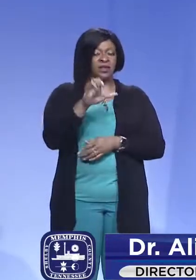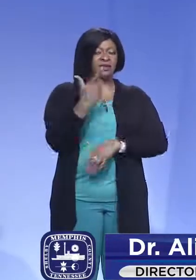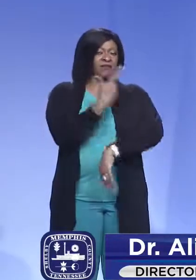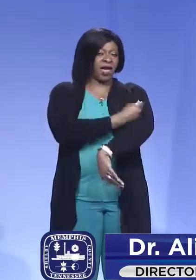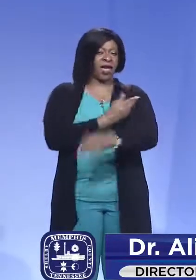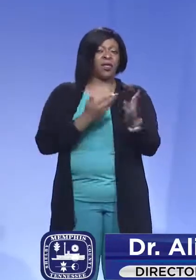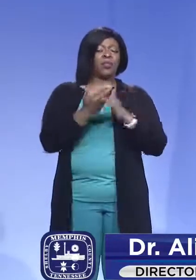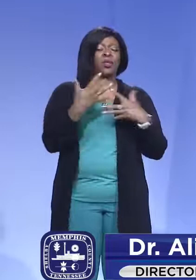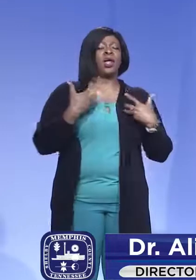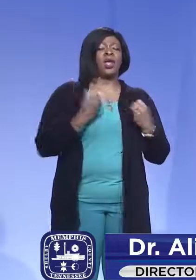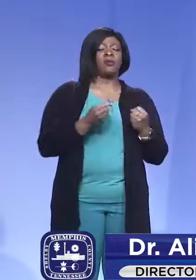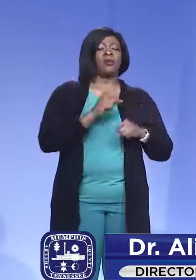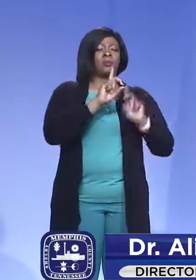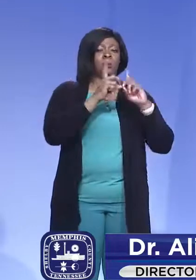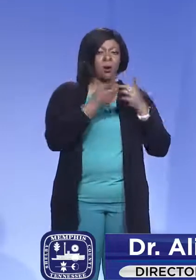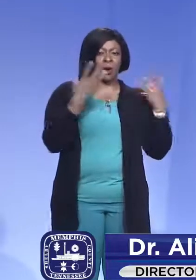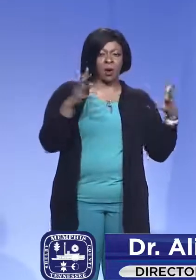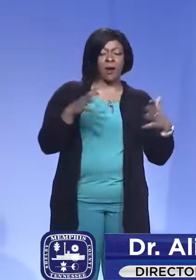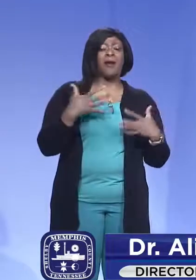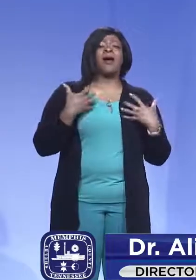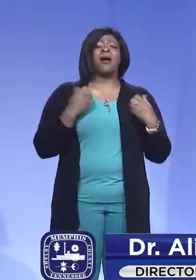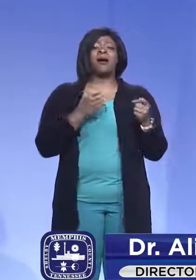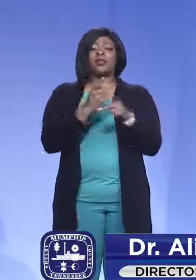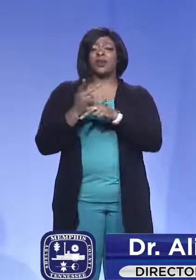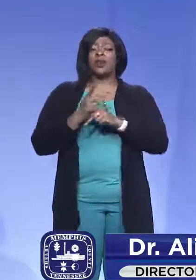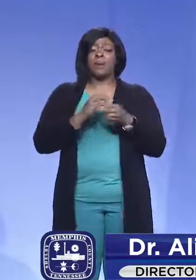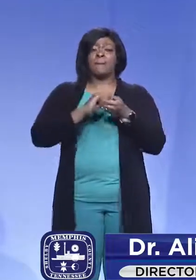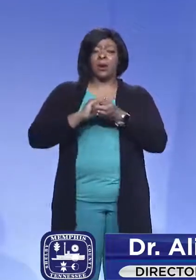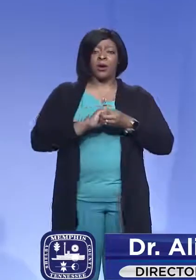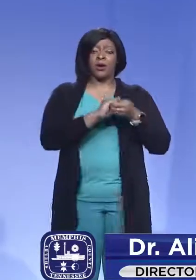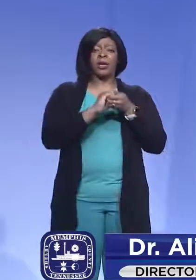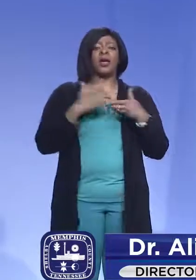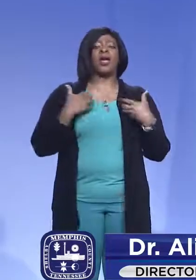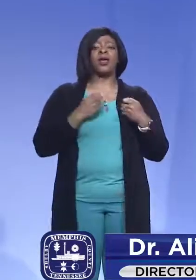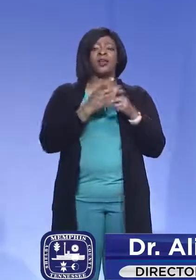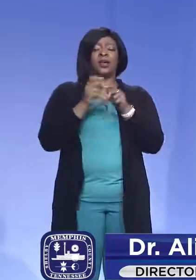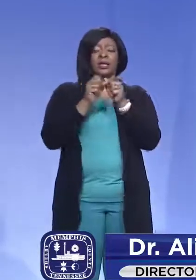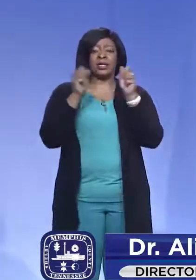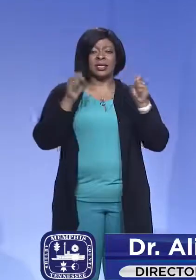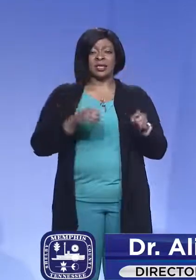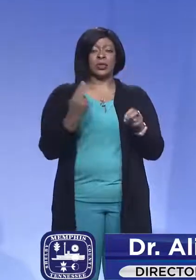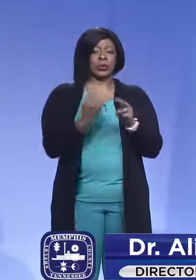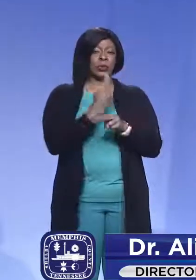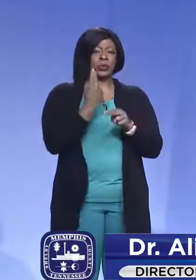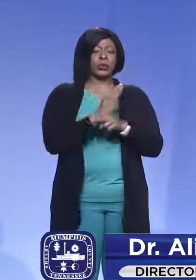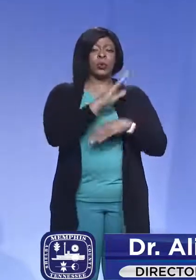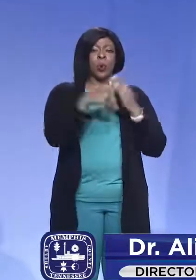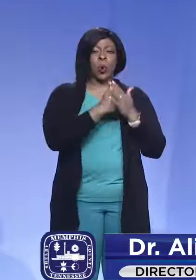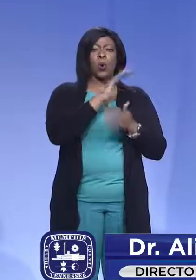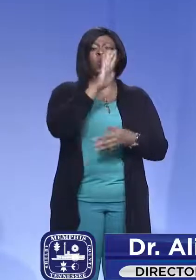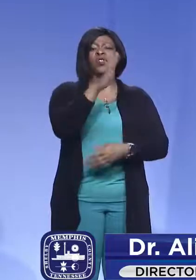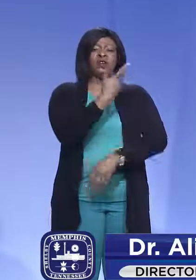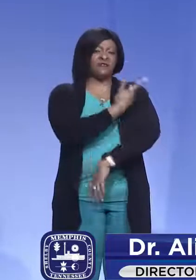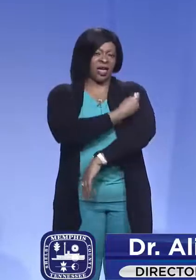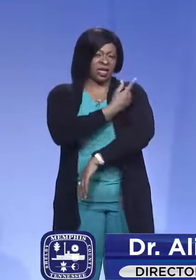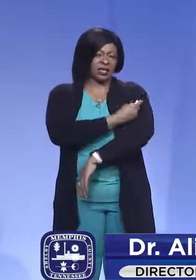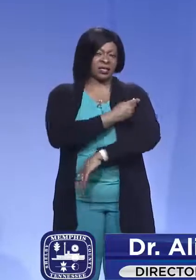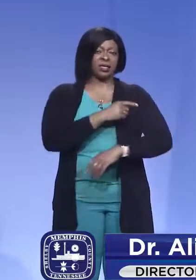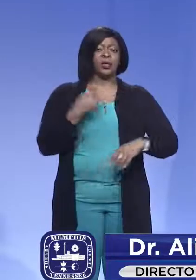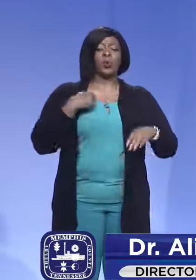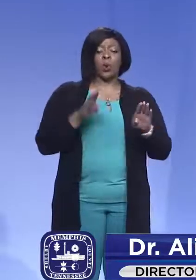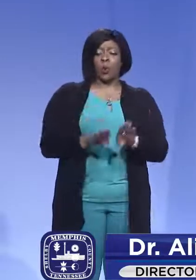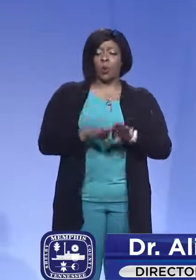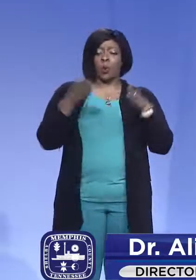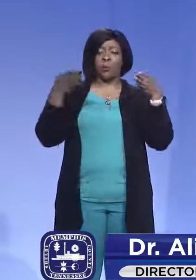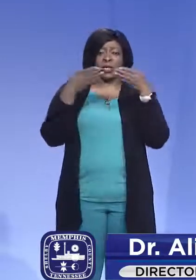through the health department. Our healthcare partners and healthcare systems have been using up all their vaccine. When we open it